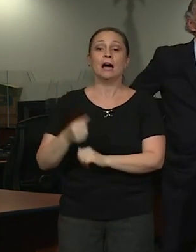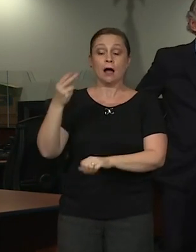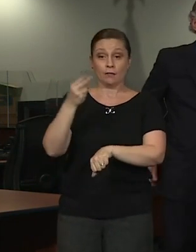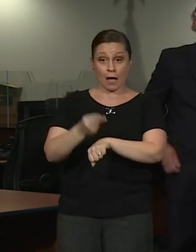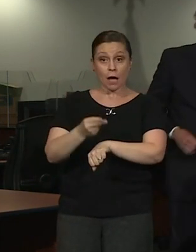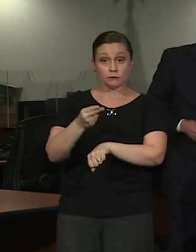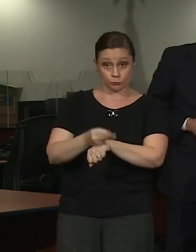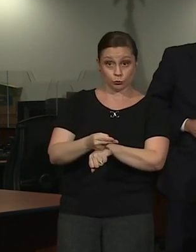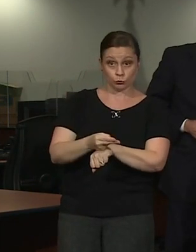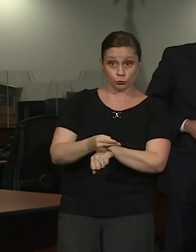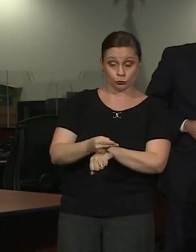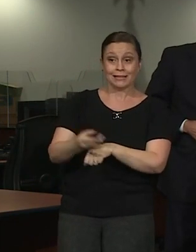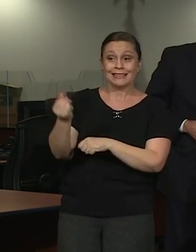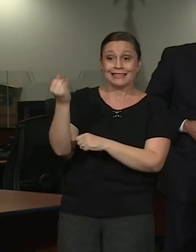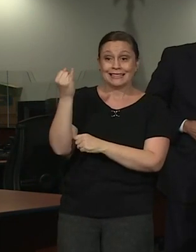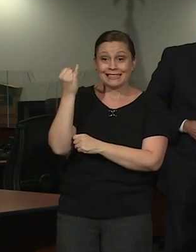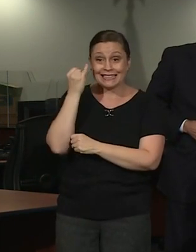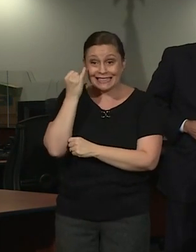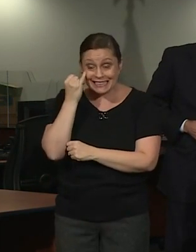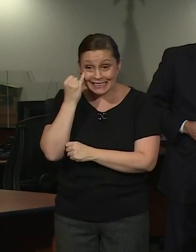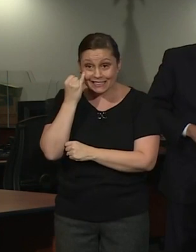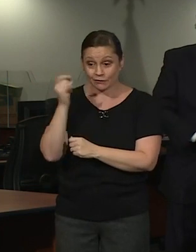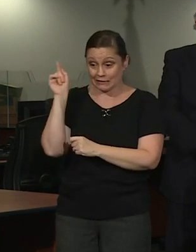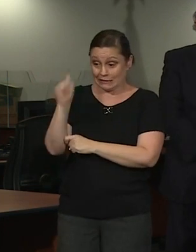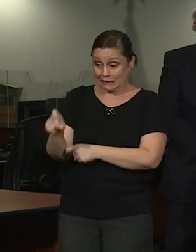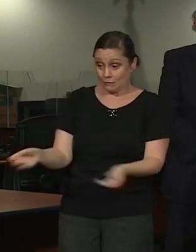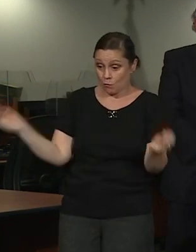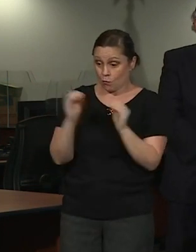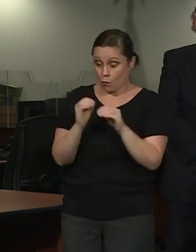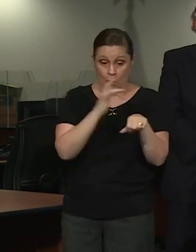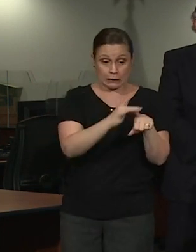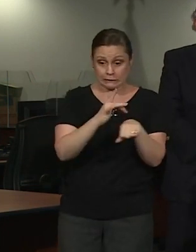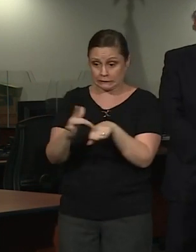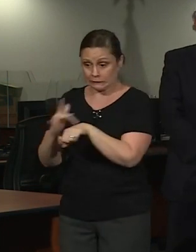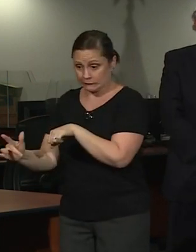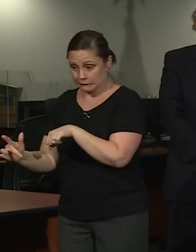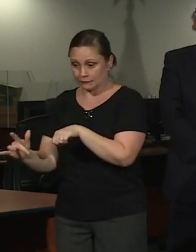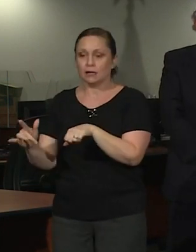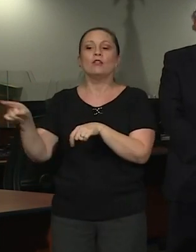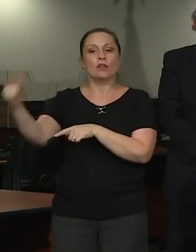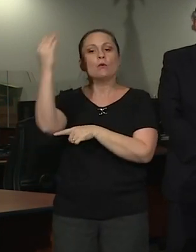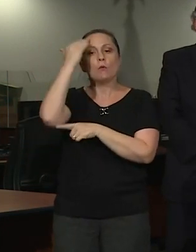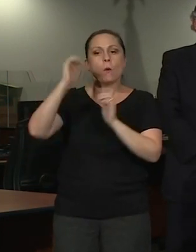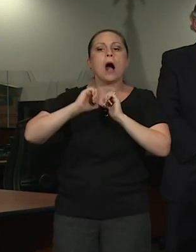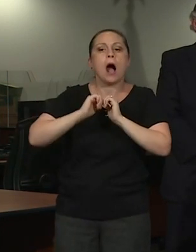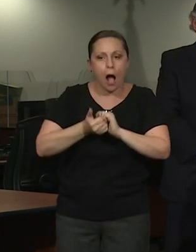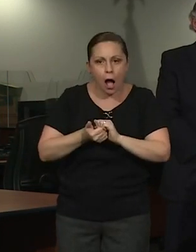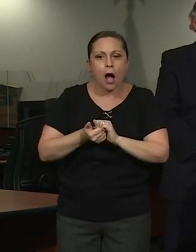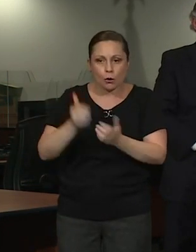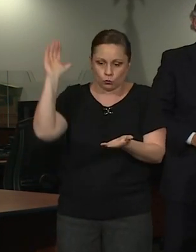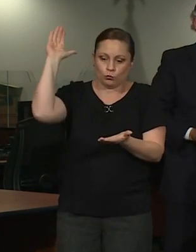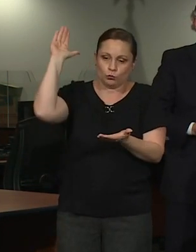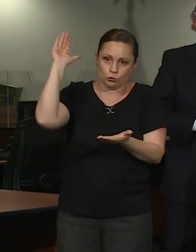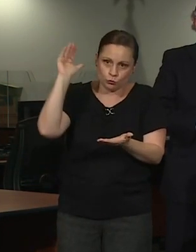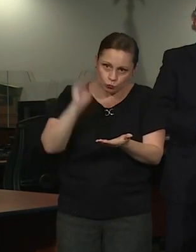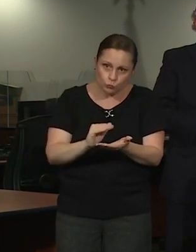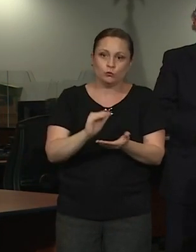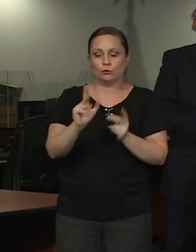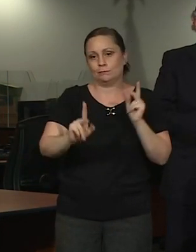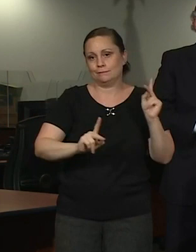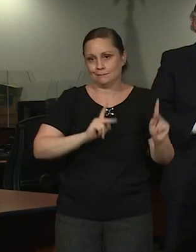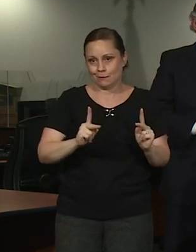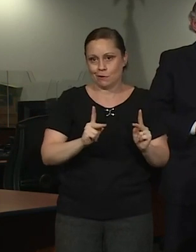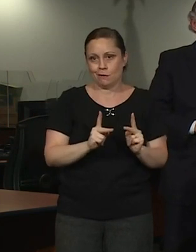would do to reduce the amount of current usage, and that would be by maybe reducing elective